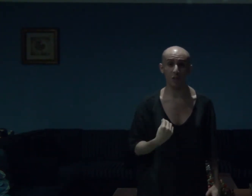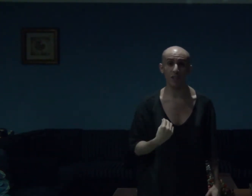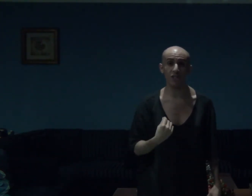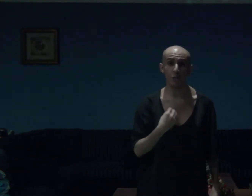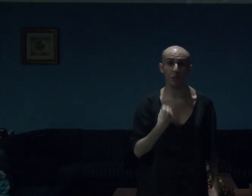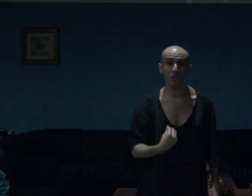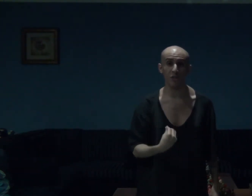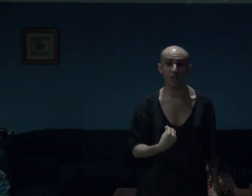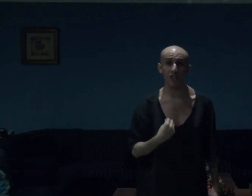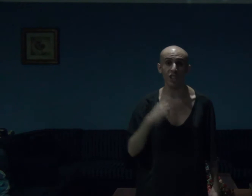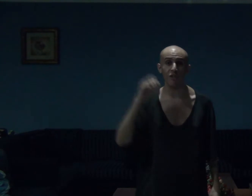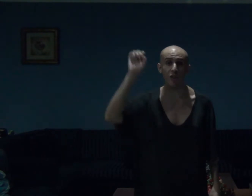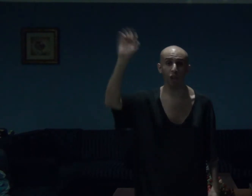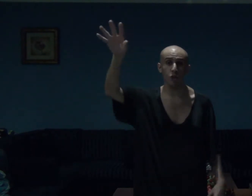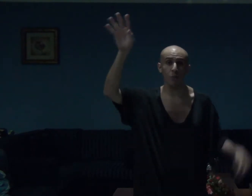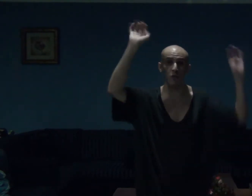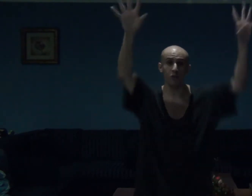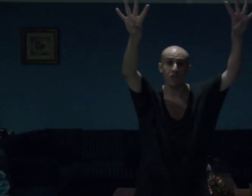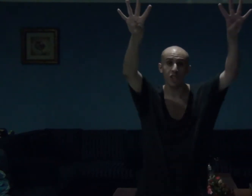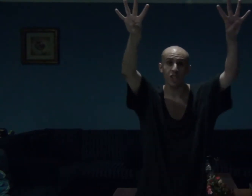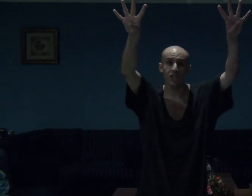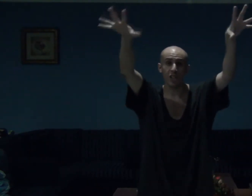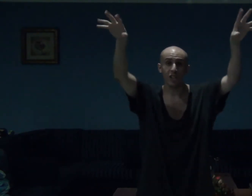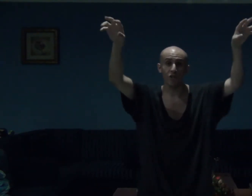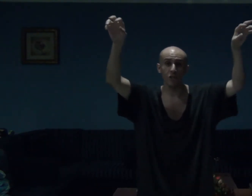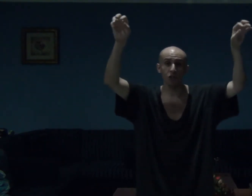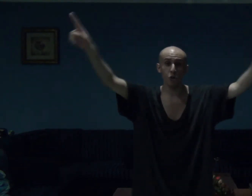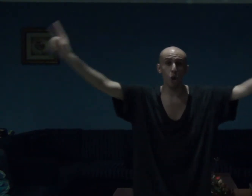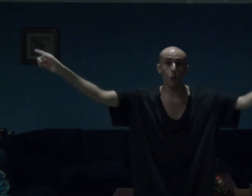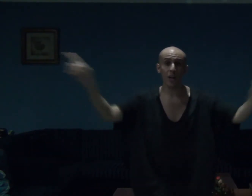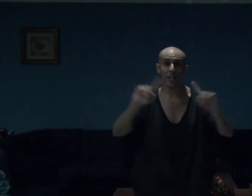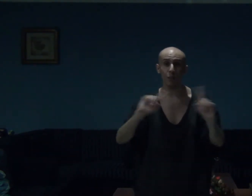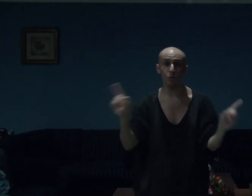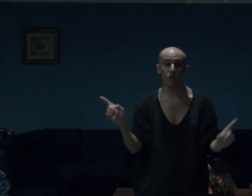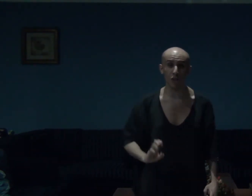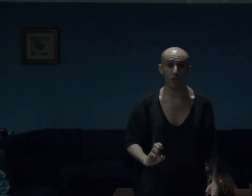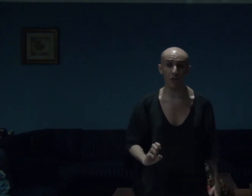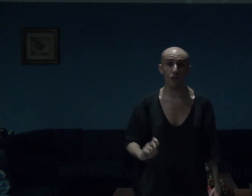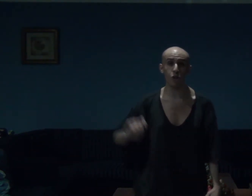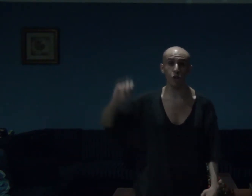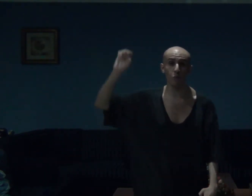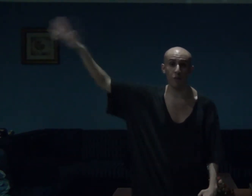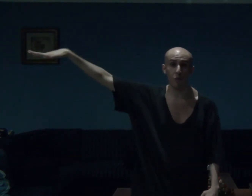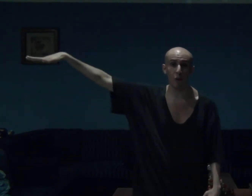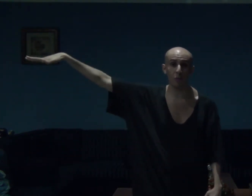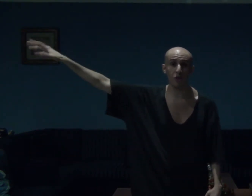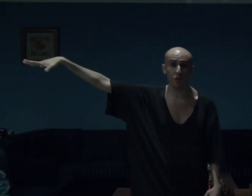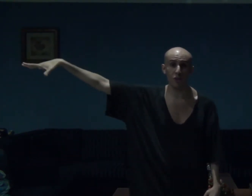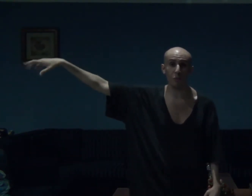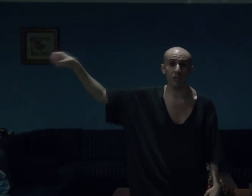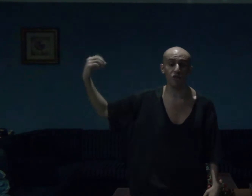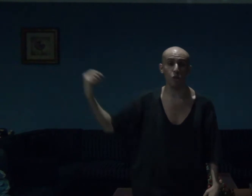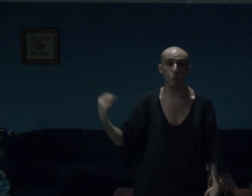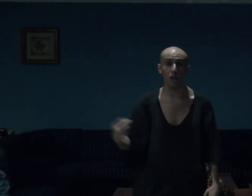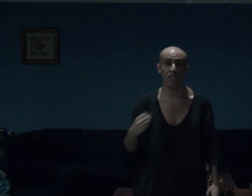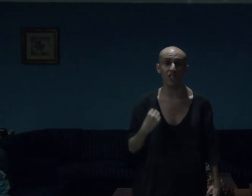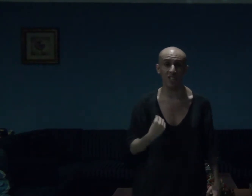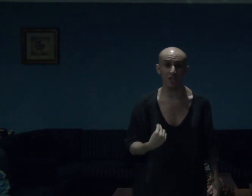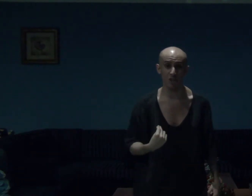series, specifically Volume 14, titled No Way Out. This volume of Robert Kirkman's The Walking Dead